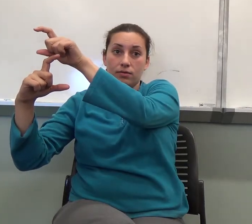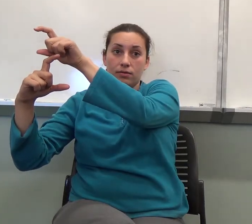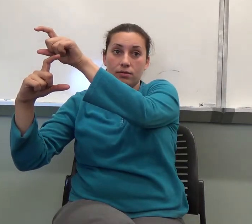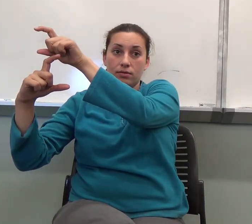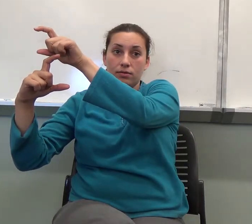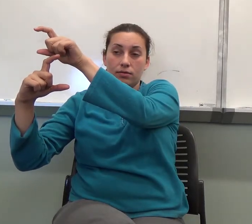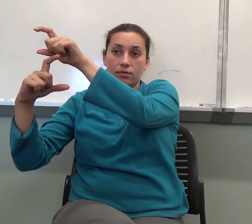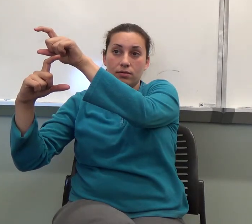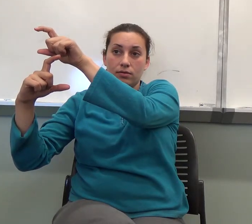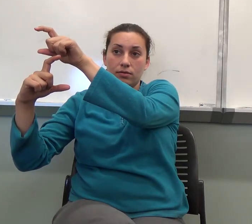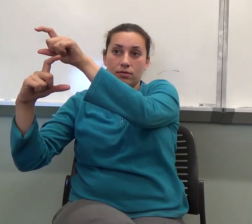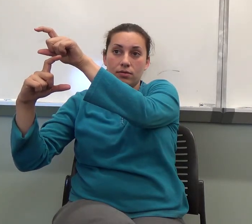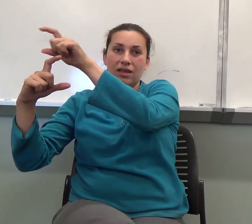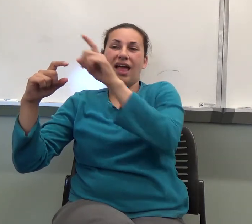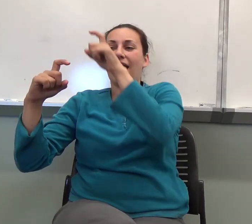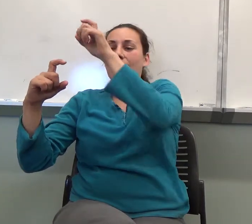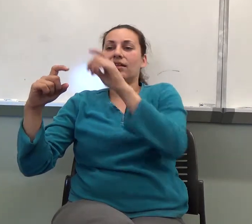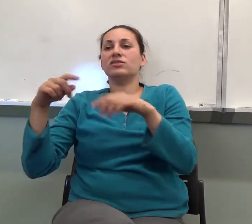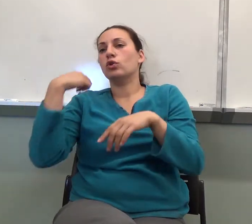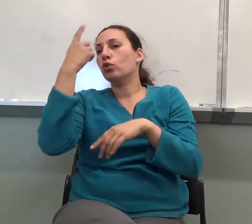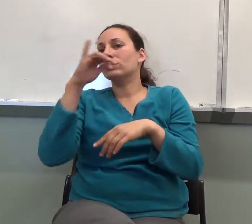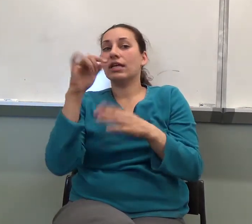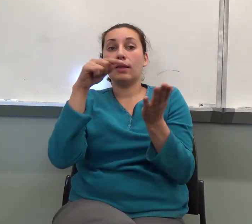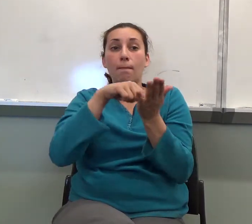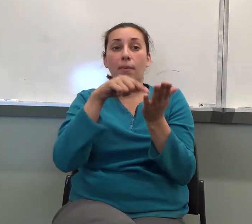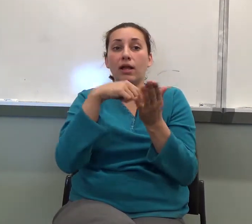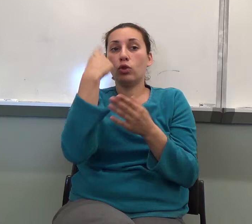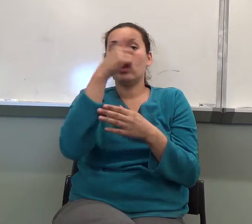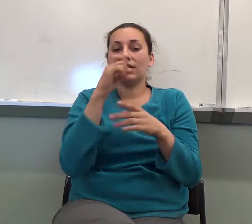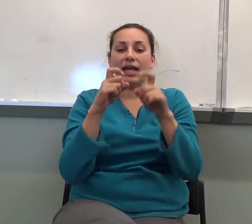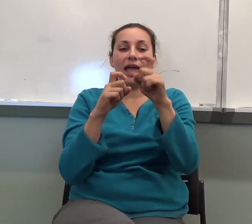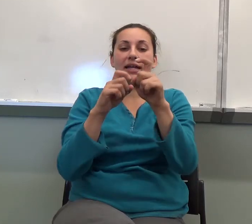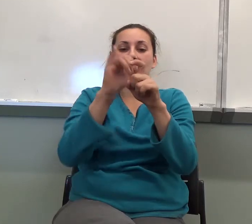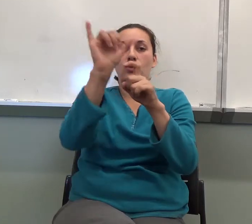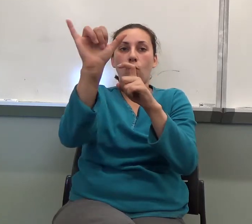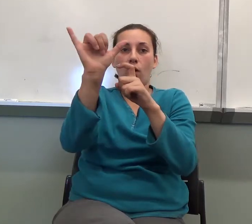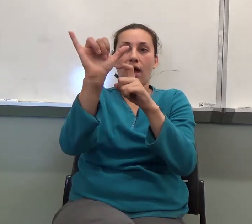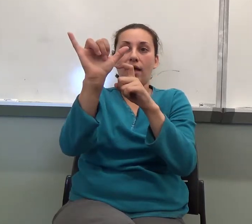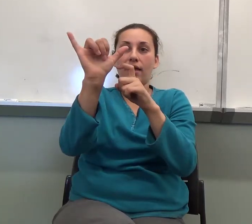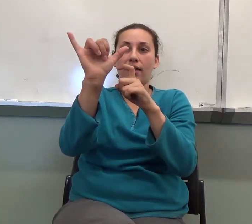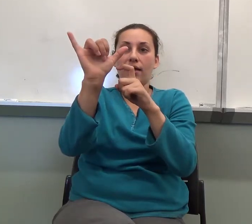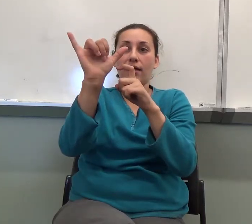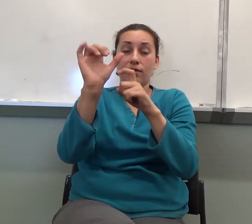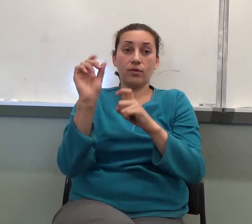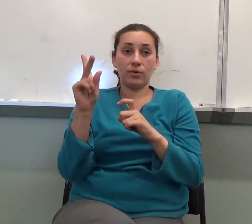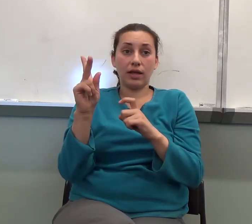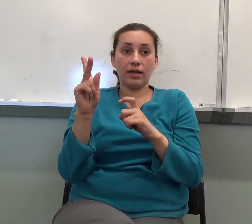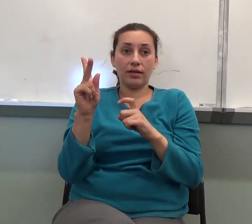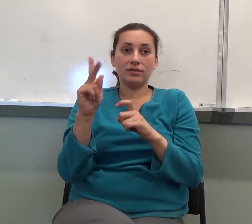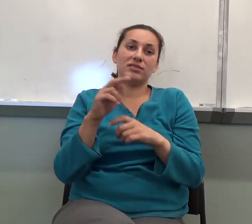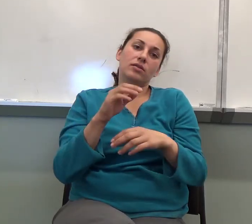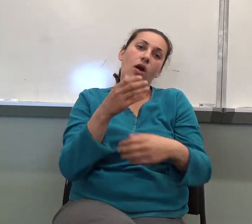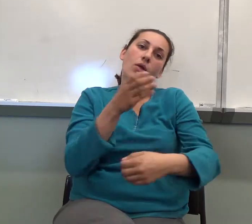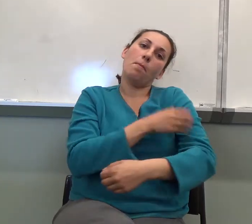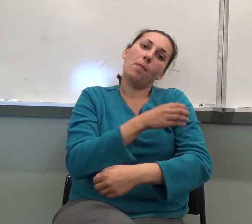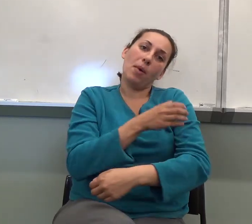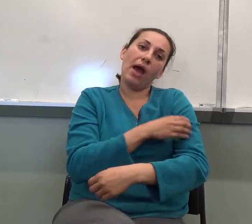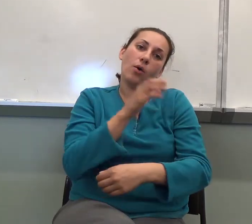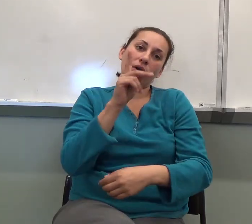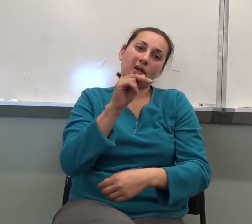one, x to the y. You may have a different power key. You have to know what your power key is. I That's think you another got the wrong